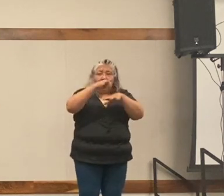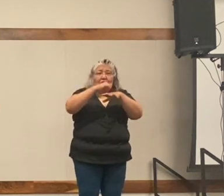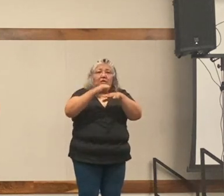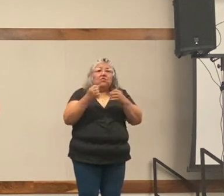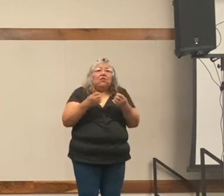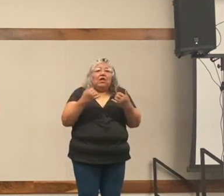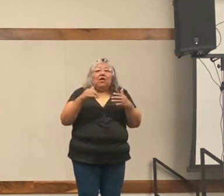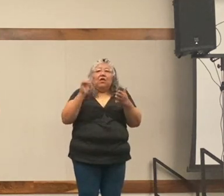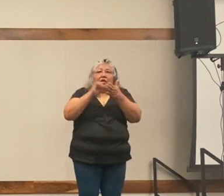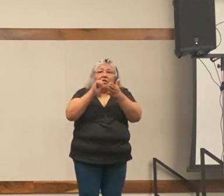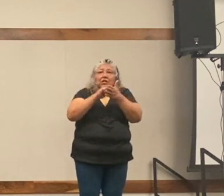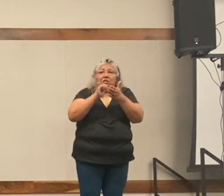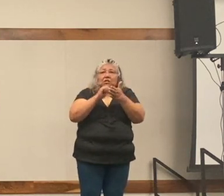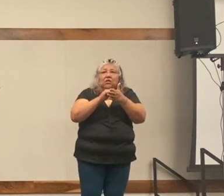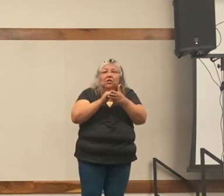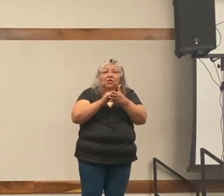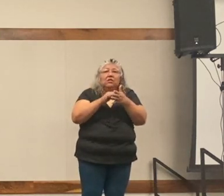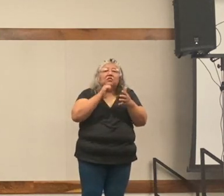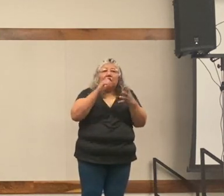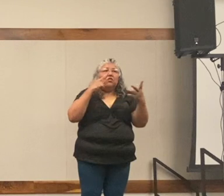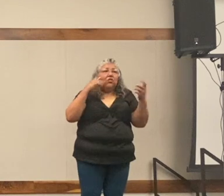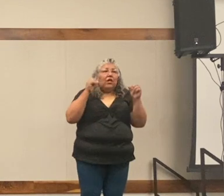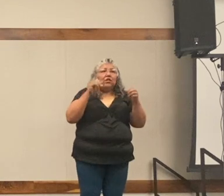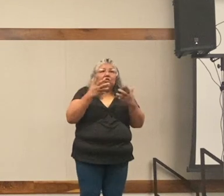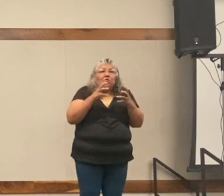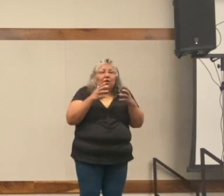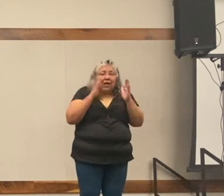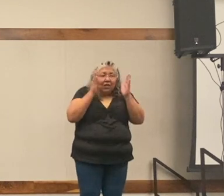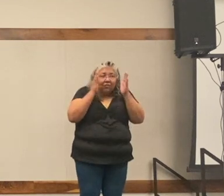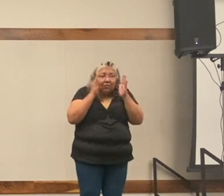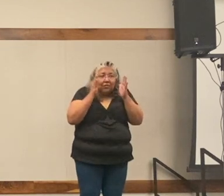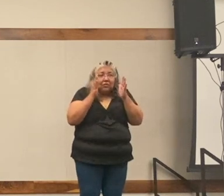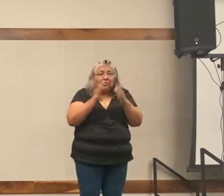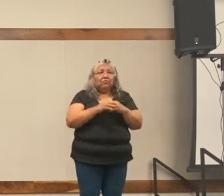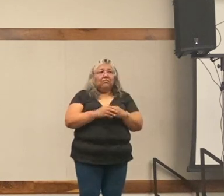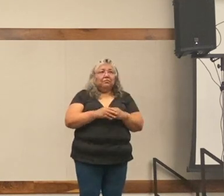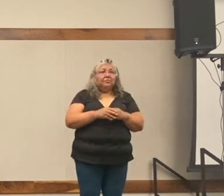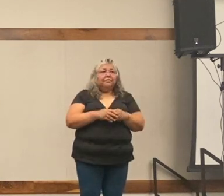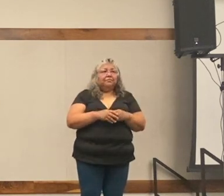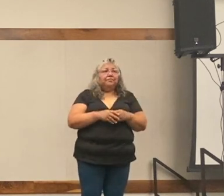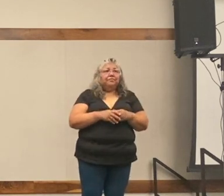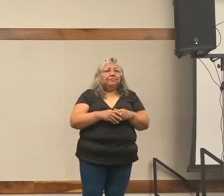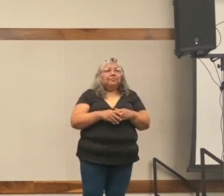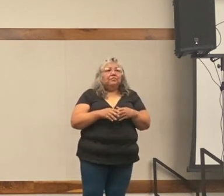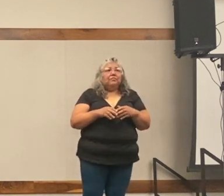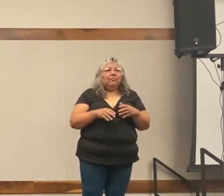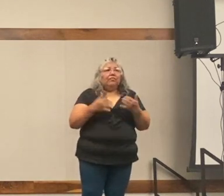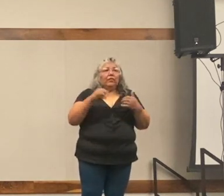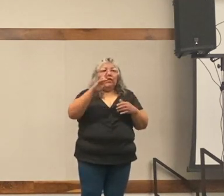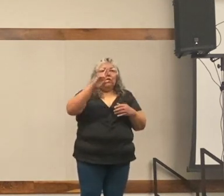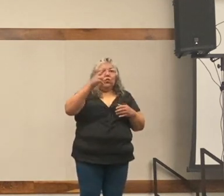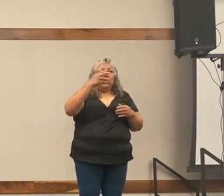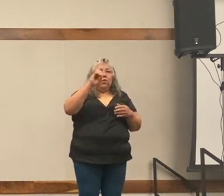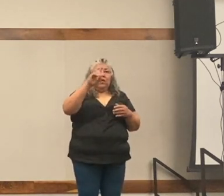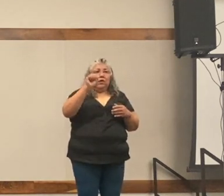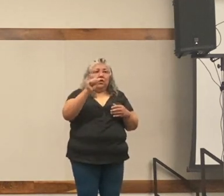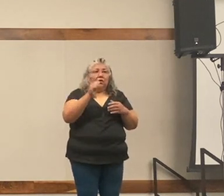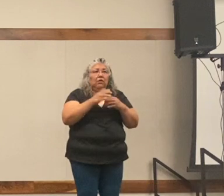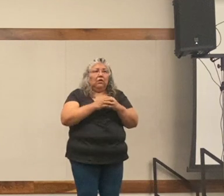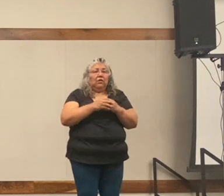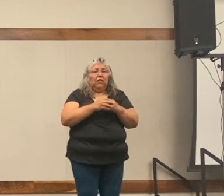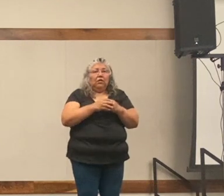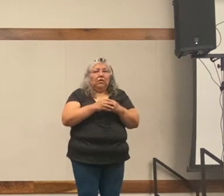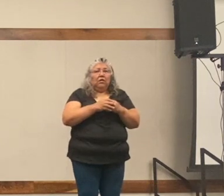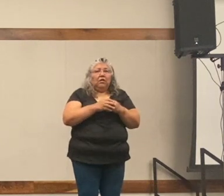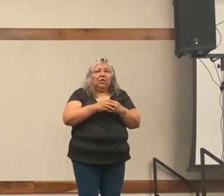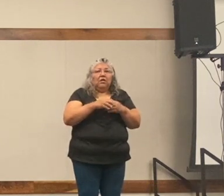he's knocking on the outer gate. And not too loud because he doesn't want to draw attention to himself. Right? So he's knocking on the gate. And Rhoda, the